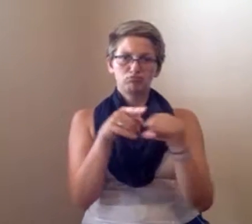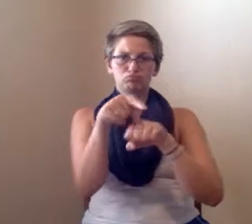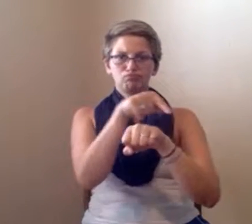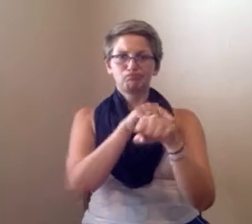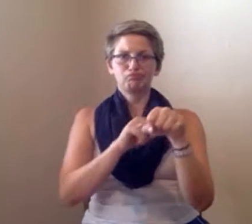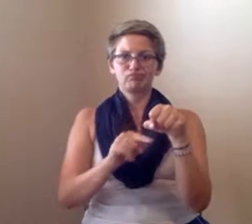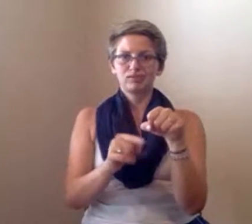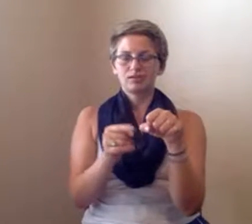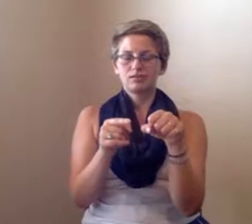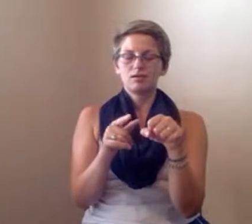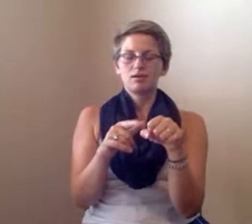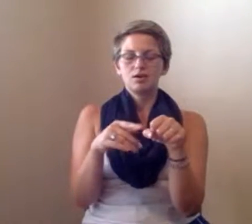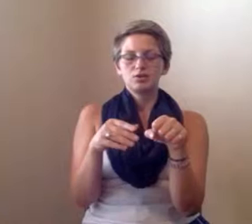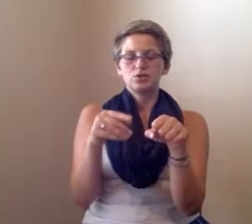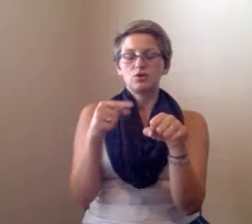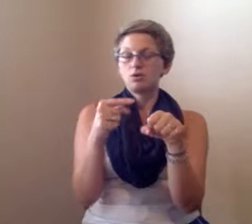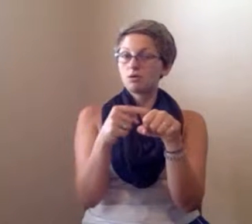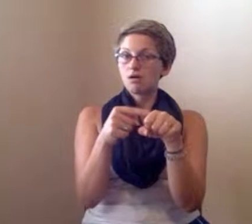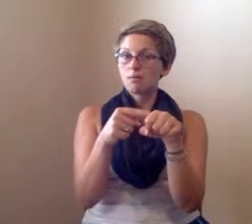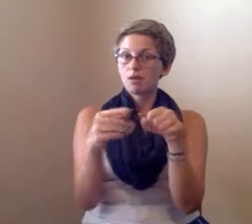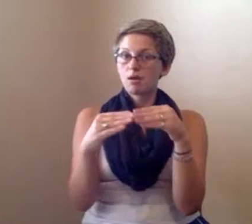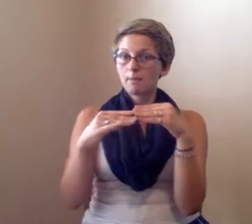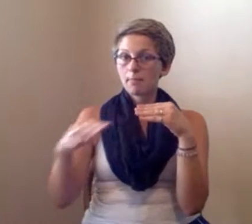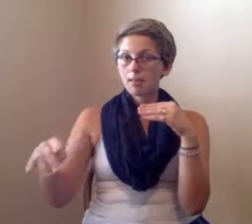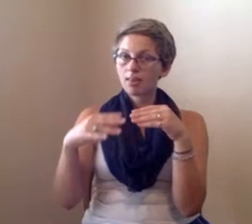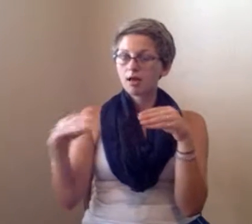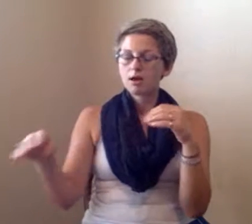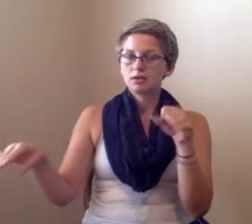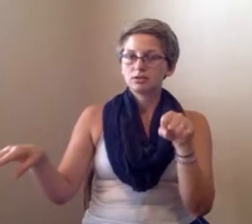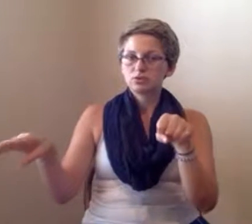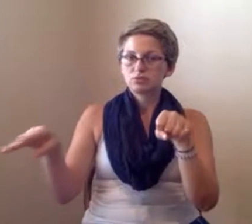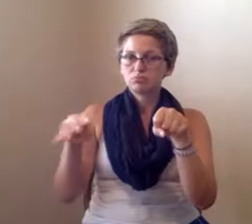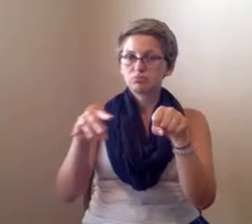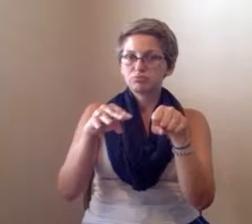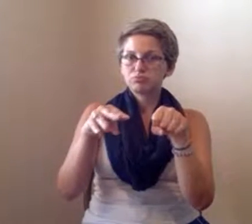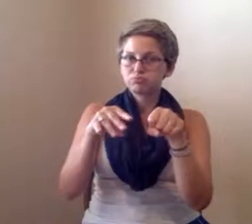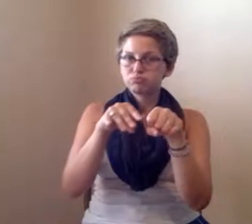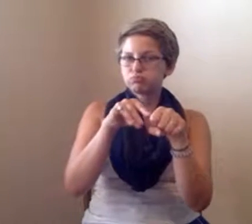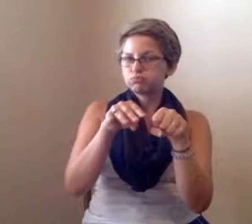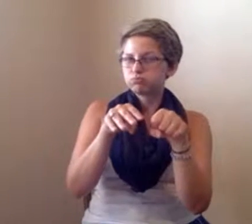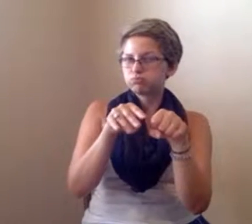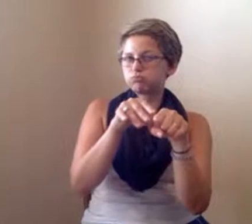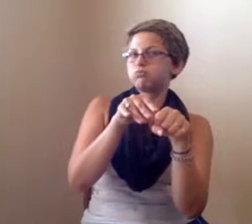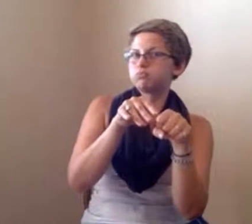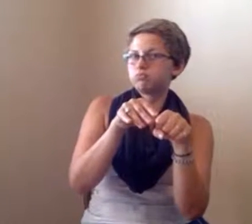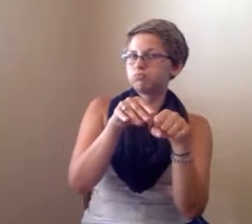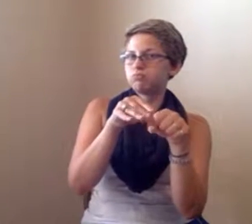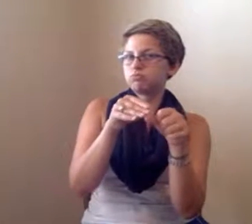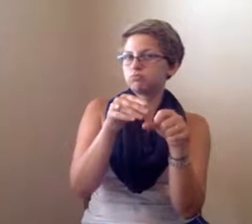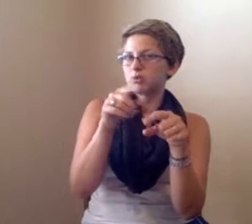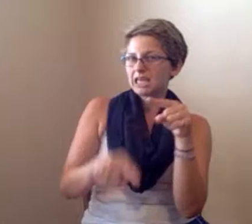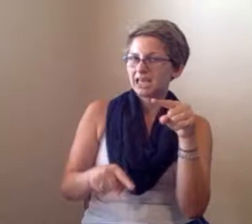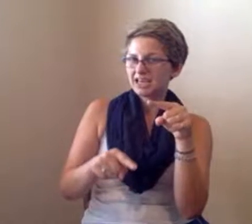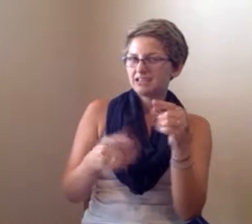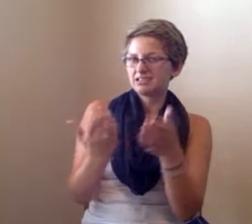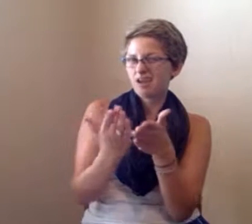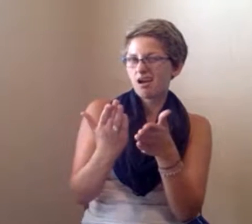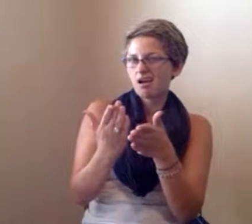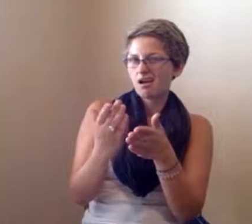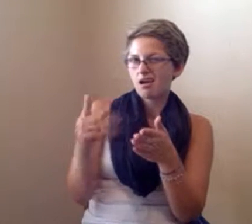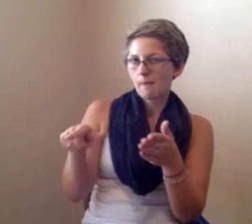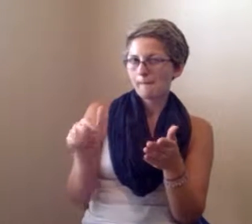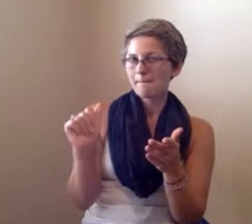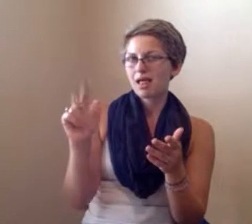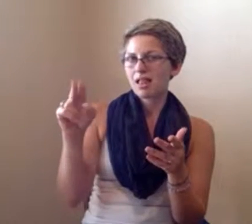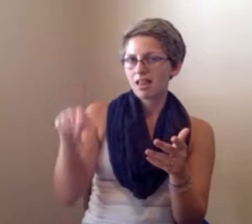the blood is trying to pump through the blood vessel, but there's some yellow plaque buildup that's making it very difficult. And when